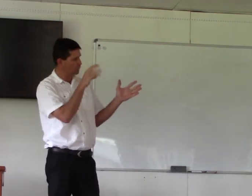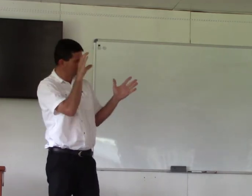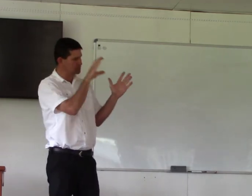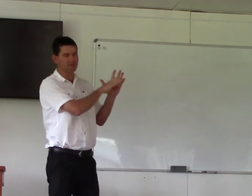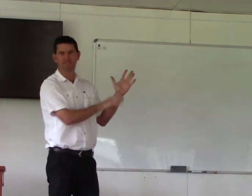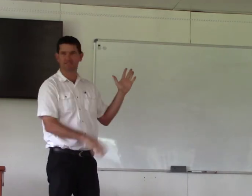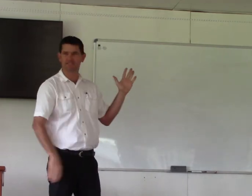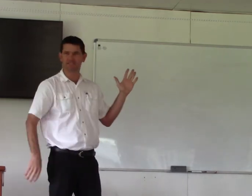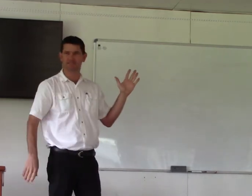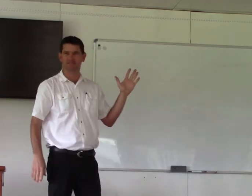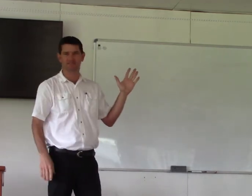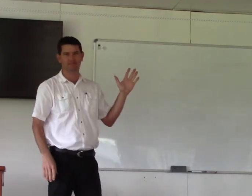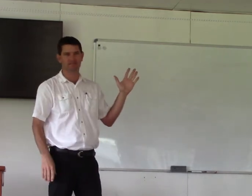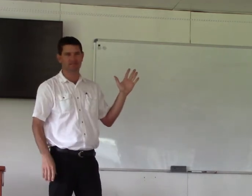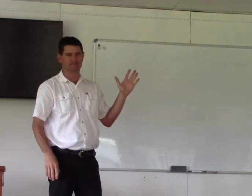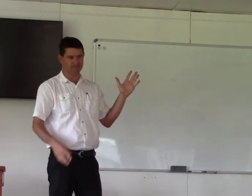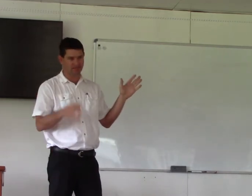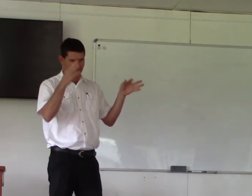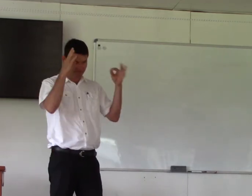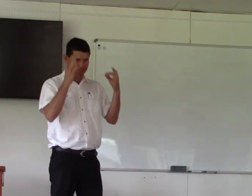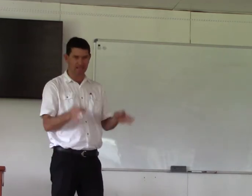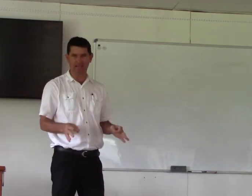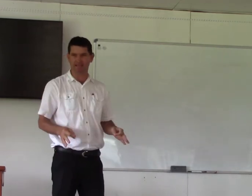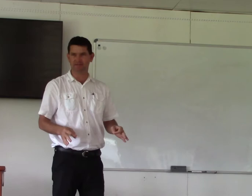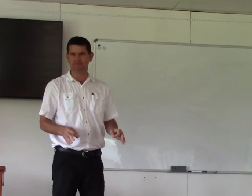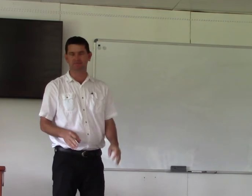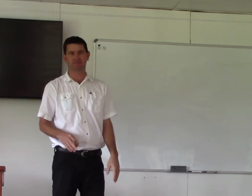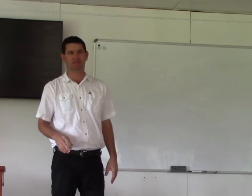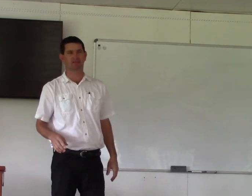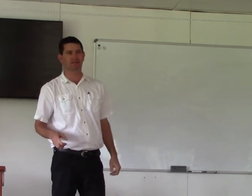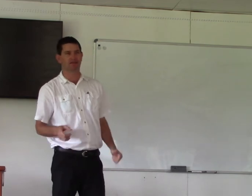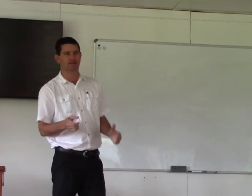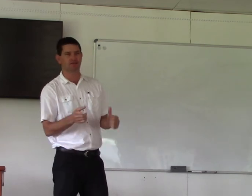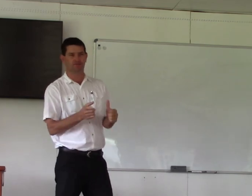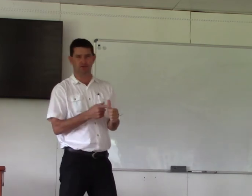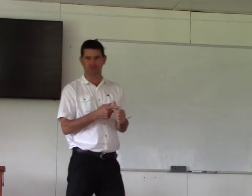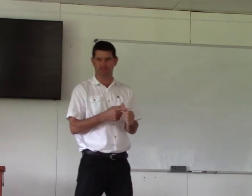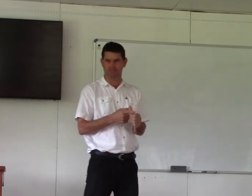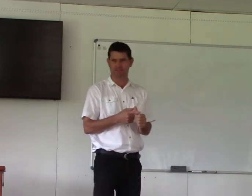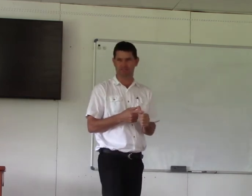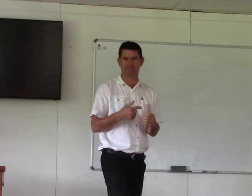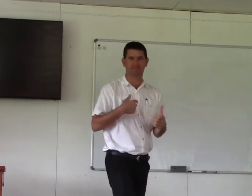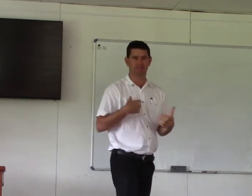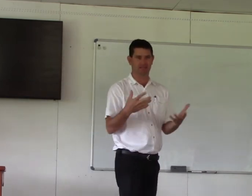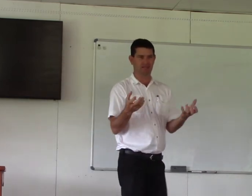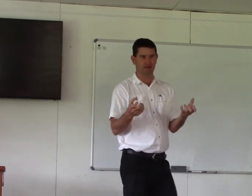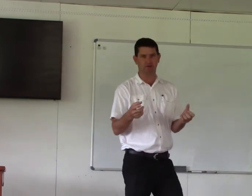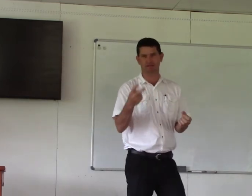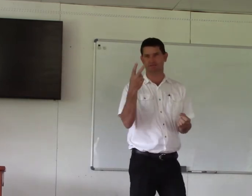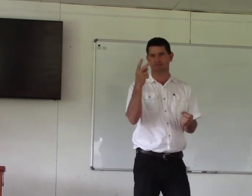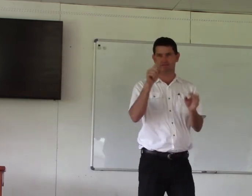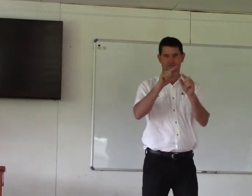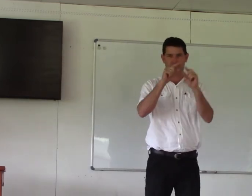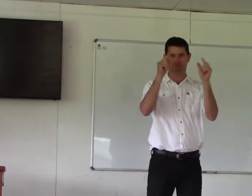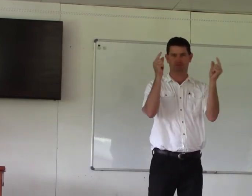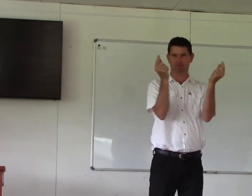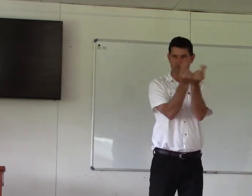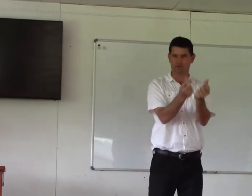watch pictures and decide. First, I want two groups.